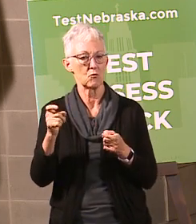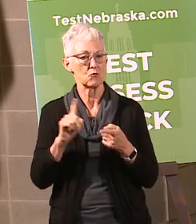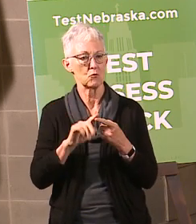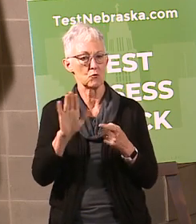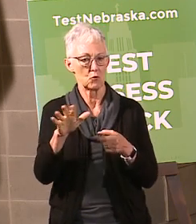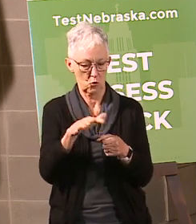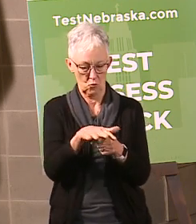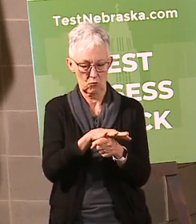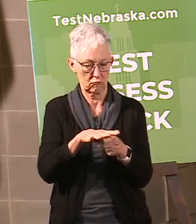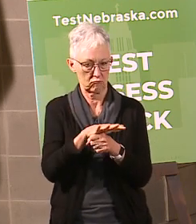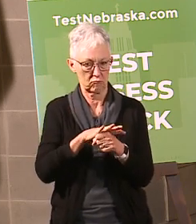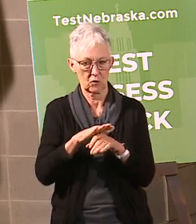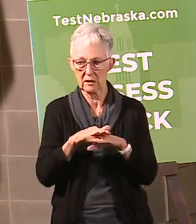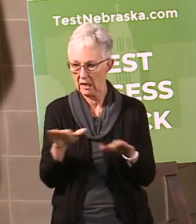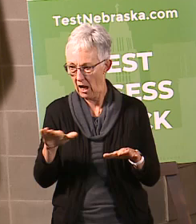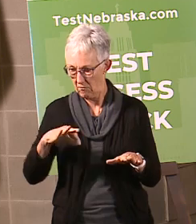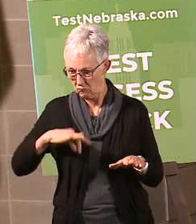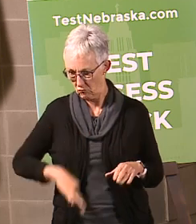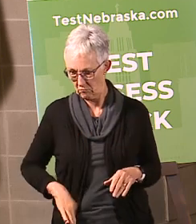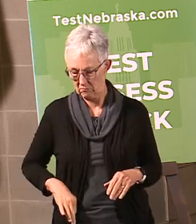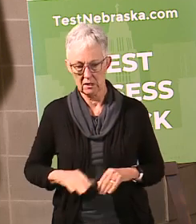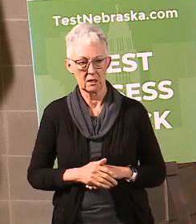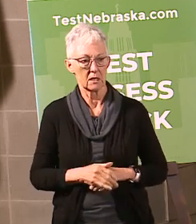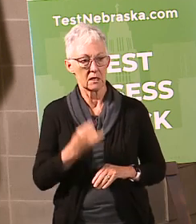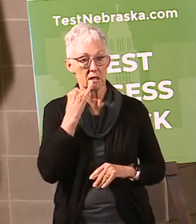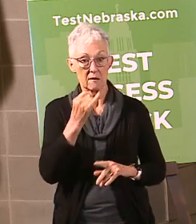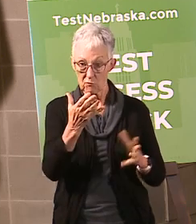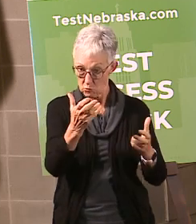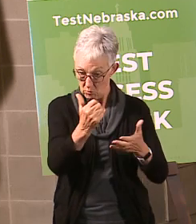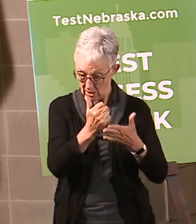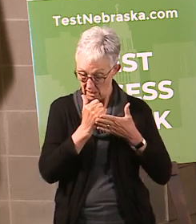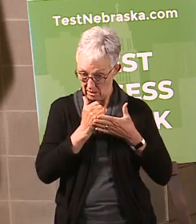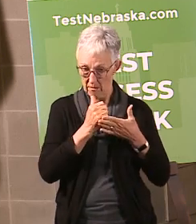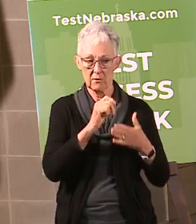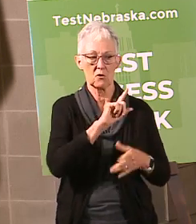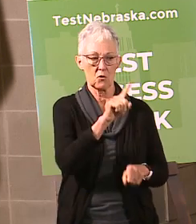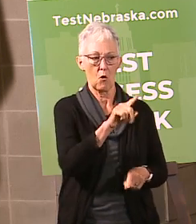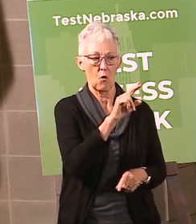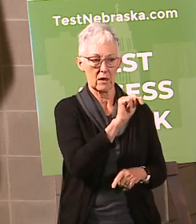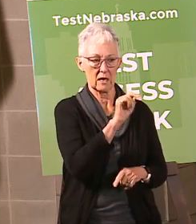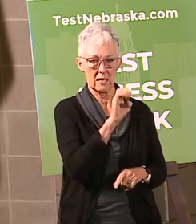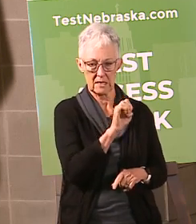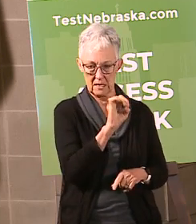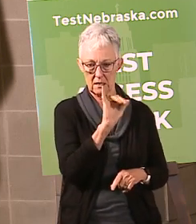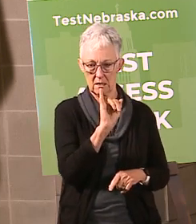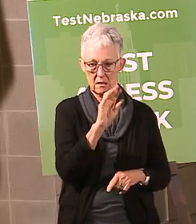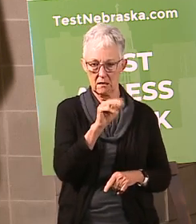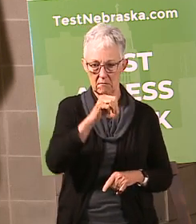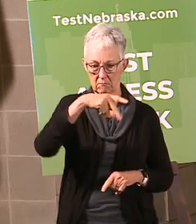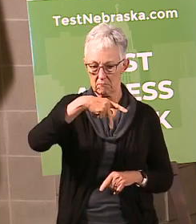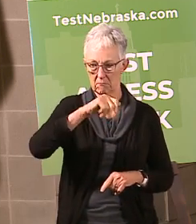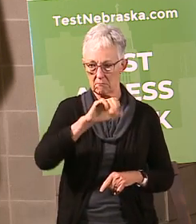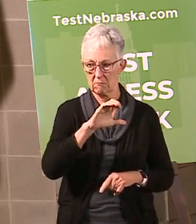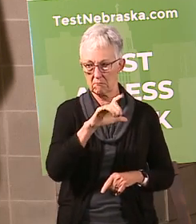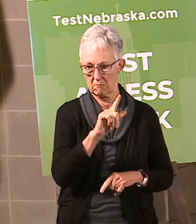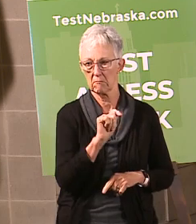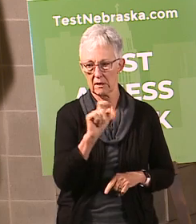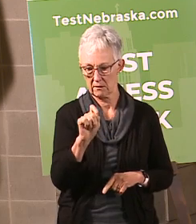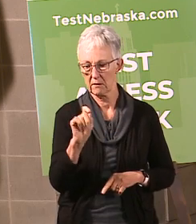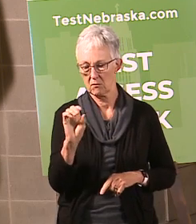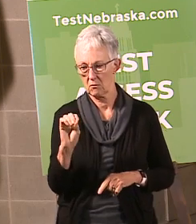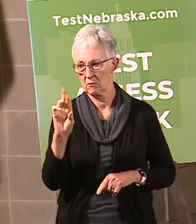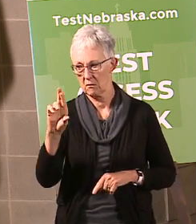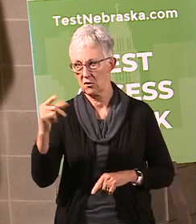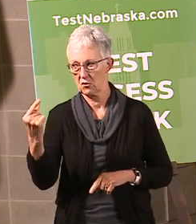services. If you're interested in helping us out, you can go to neimpact.org. You can even donate on that website. You can